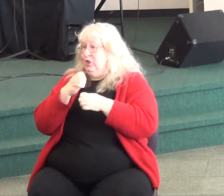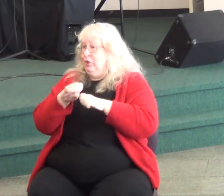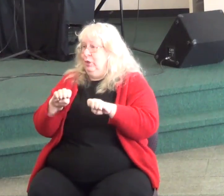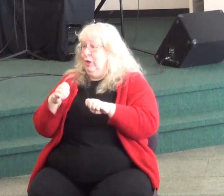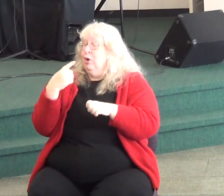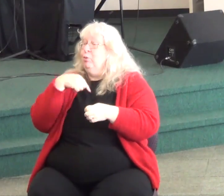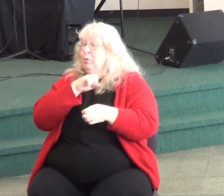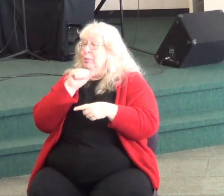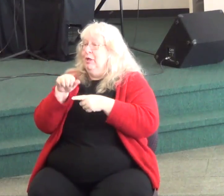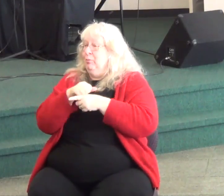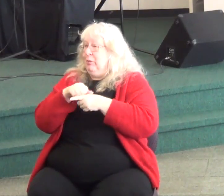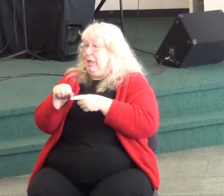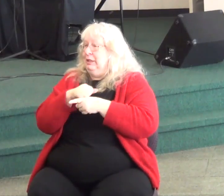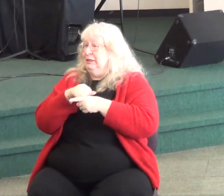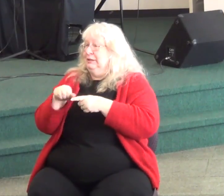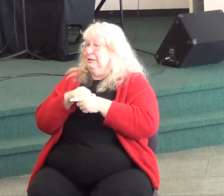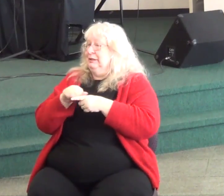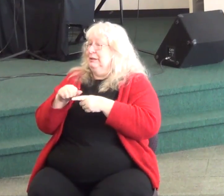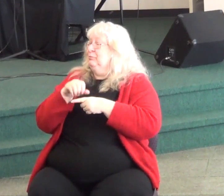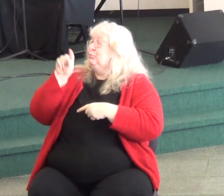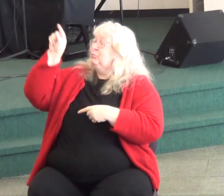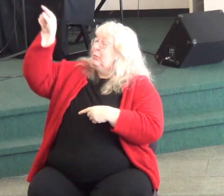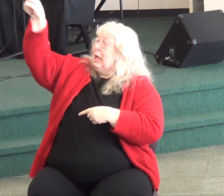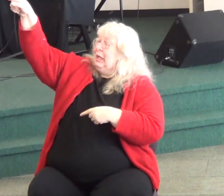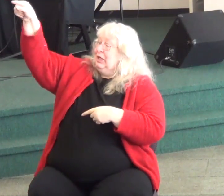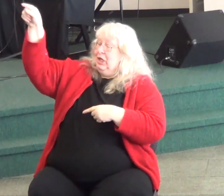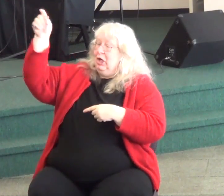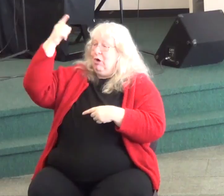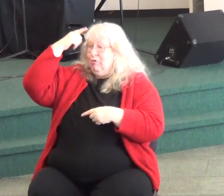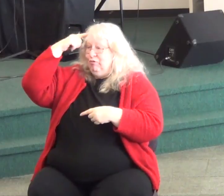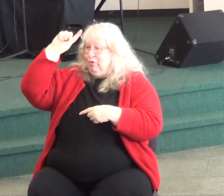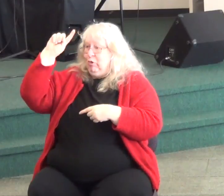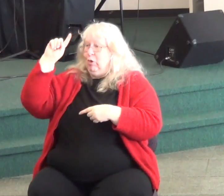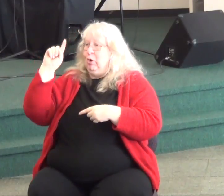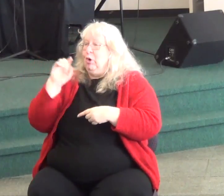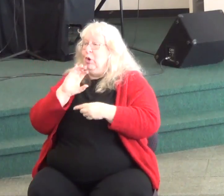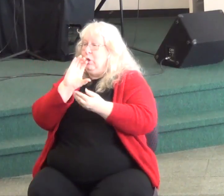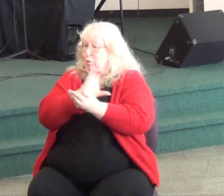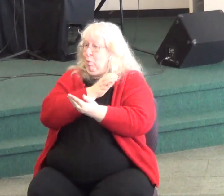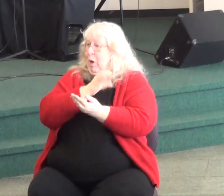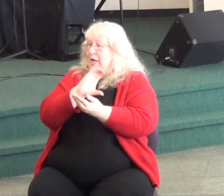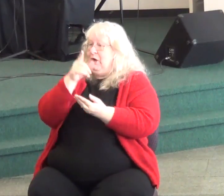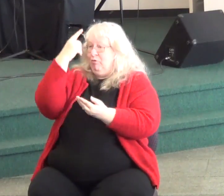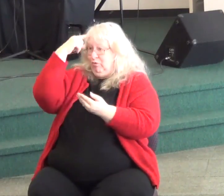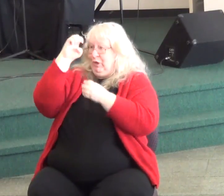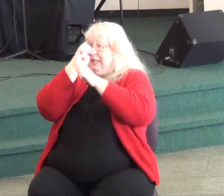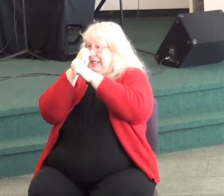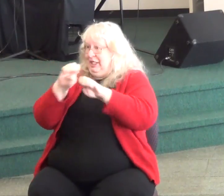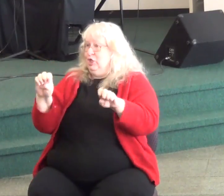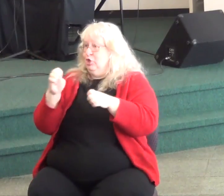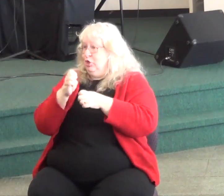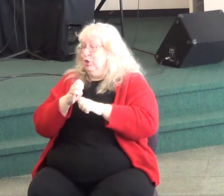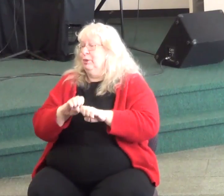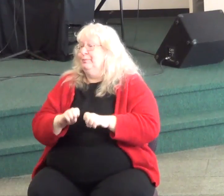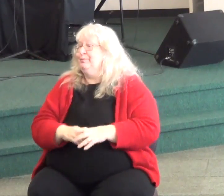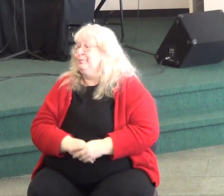that back room back there. Come on back, and we'll get ready for next week. Cool. I'm excited for the choir.